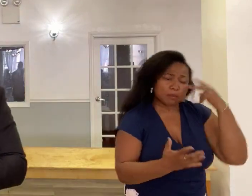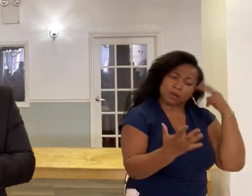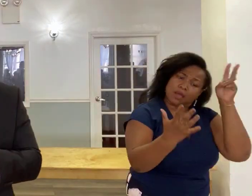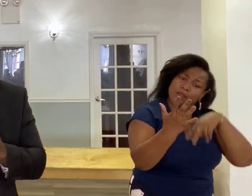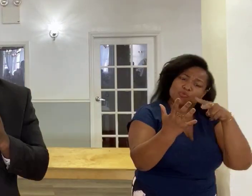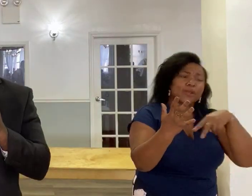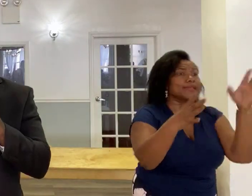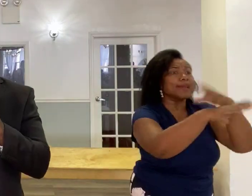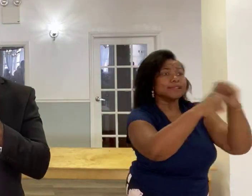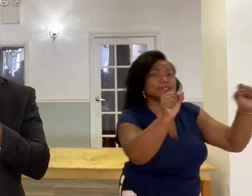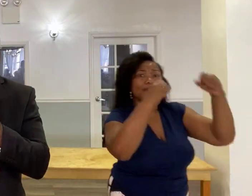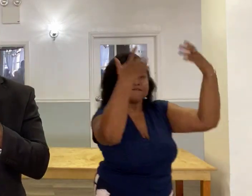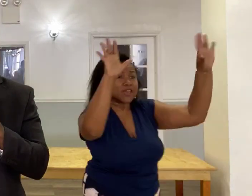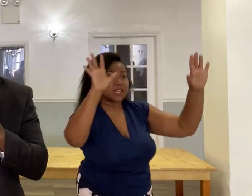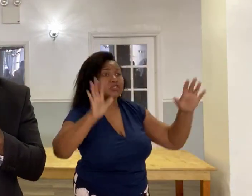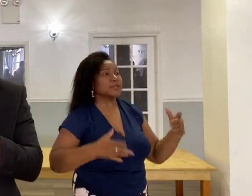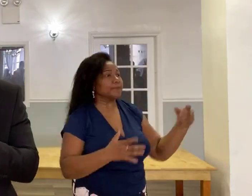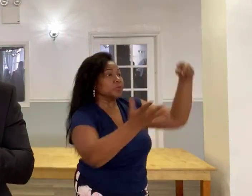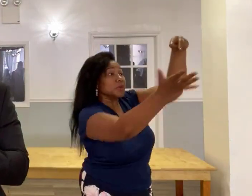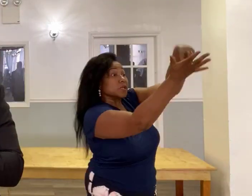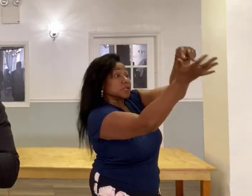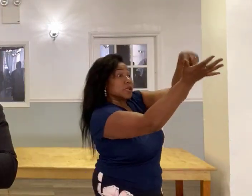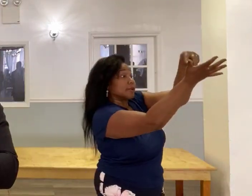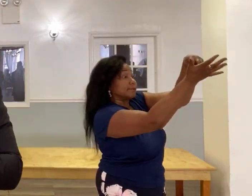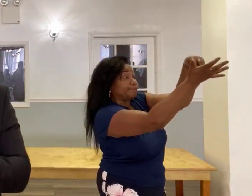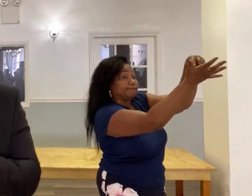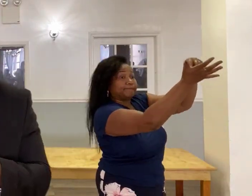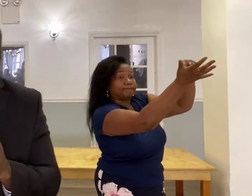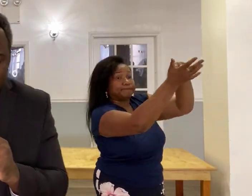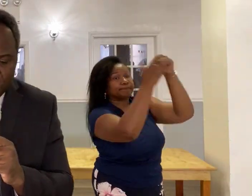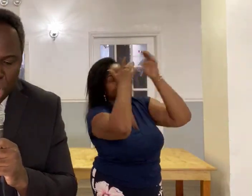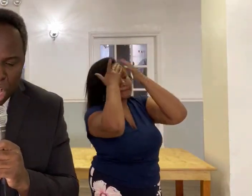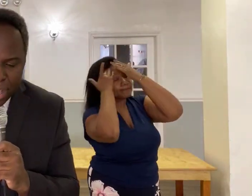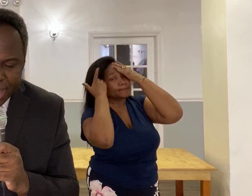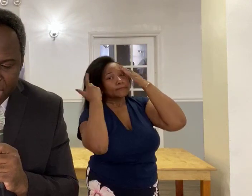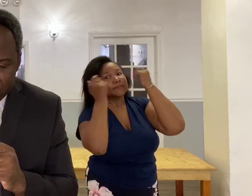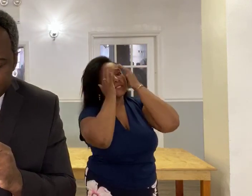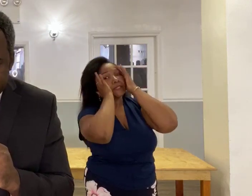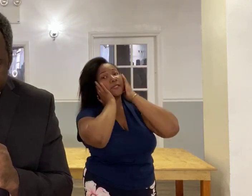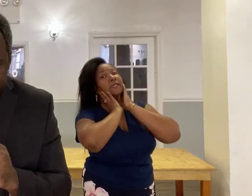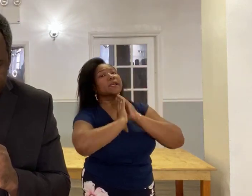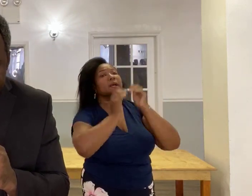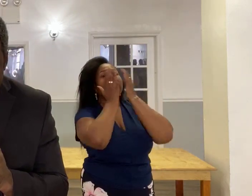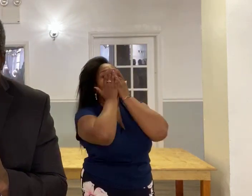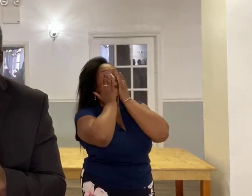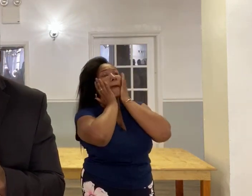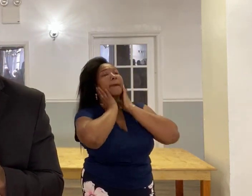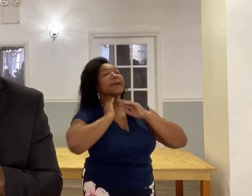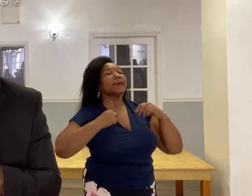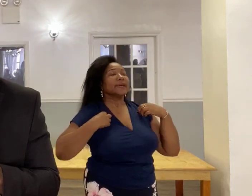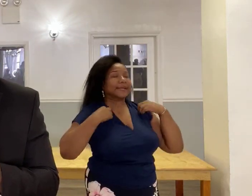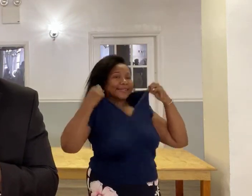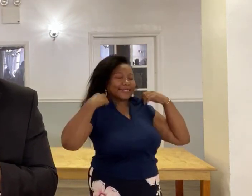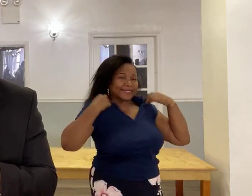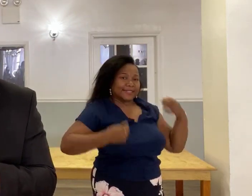Let's all stand to our feet. We'll sing this beautiful song. Jesus, I